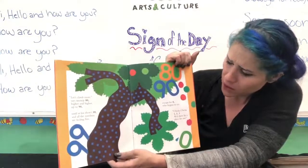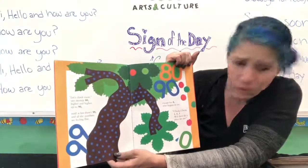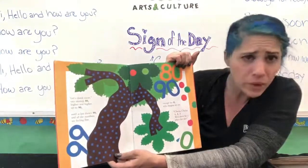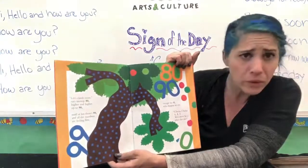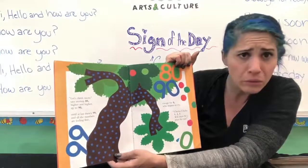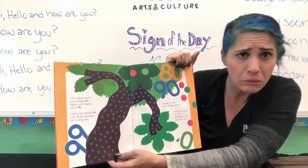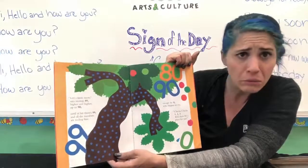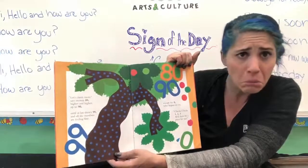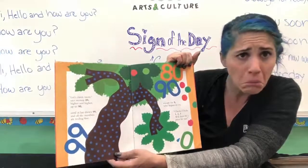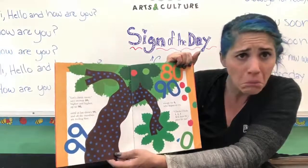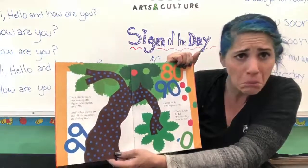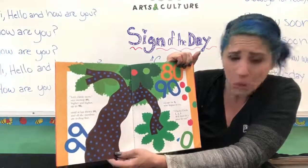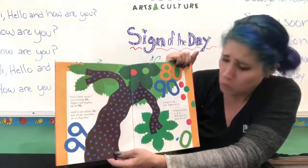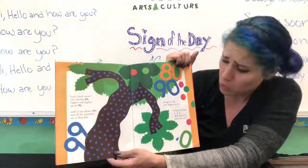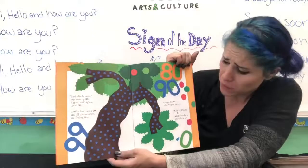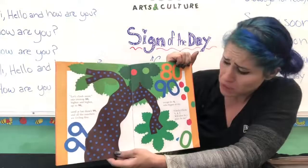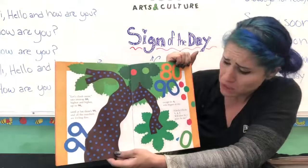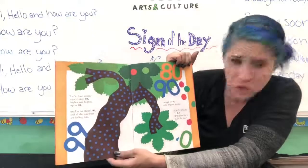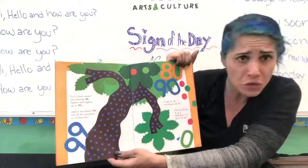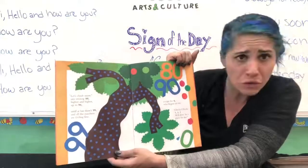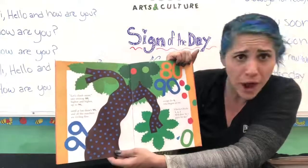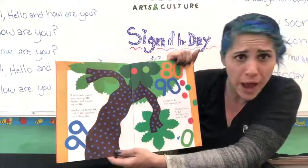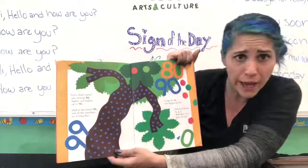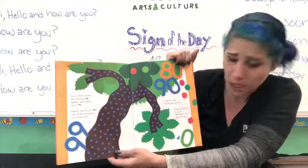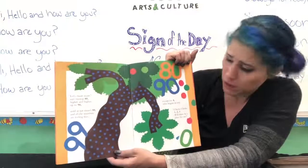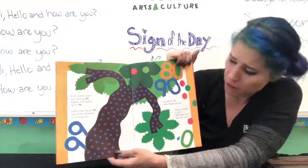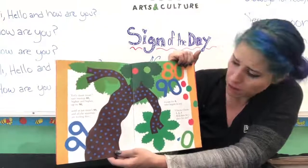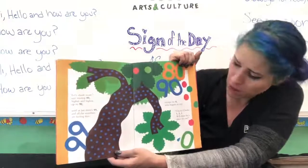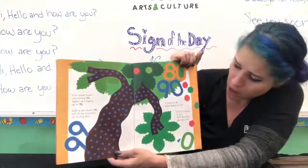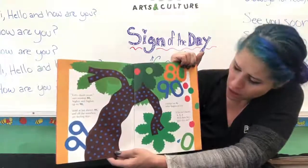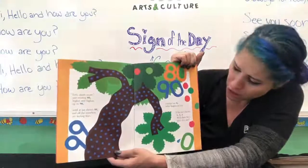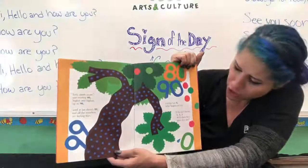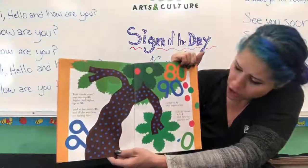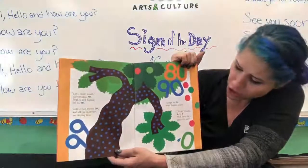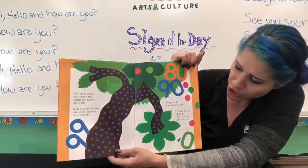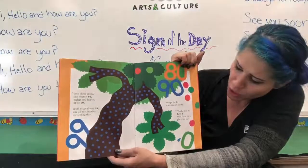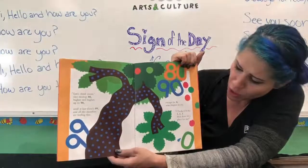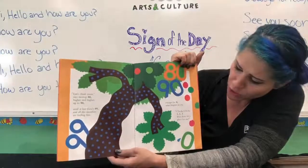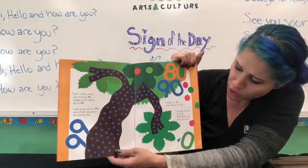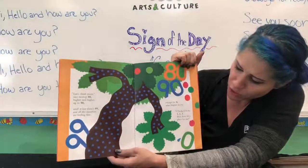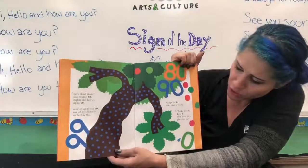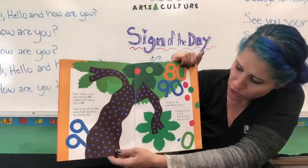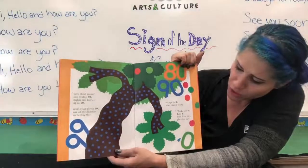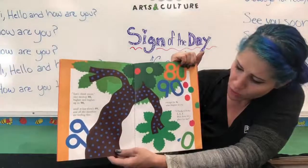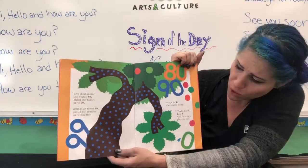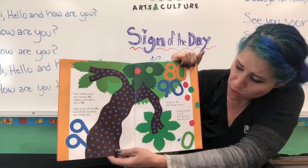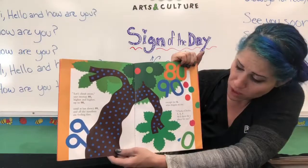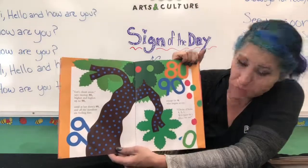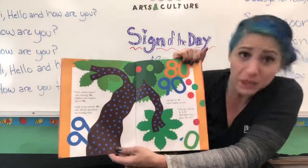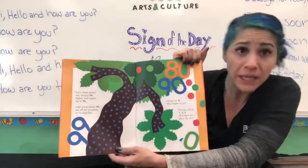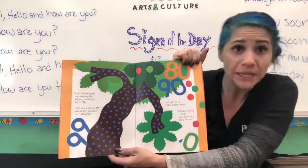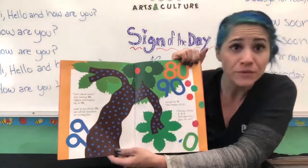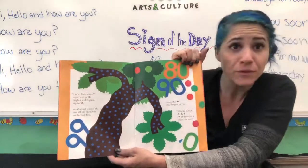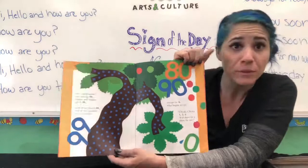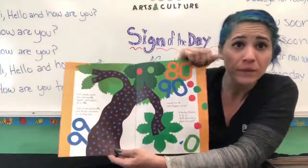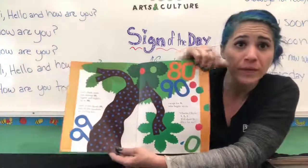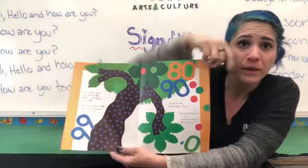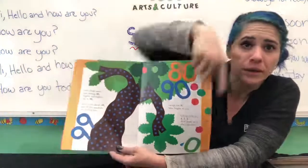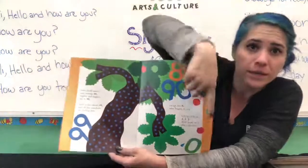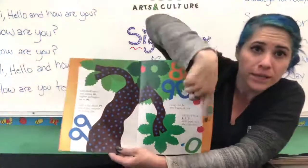0, who begins to cry? Chicka chicka 1, 2, 3, will there be a place for me? Look, a